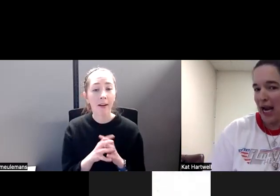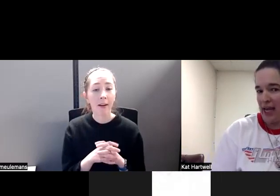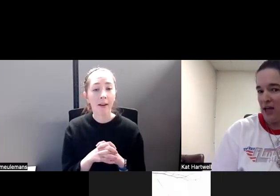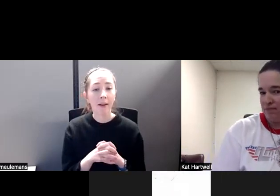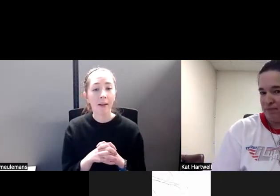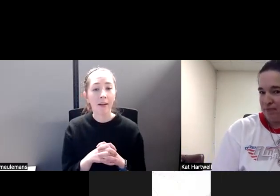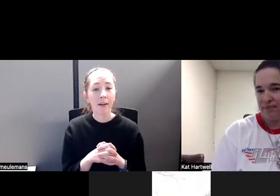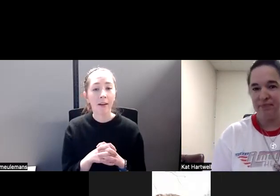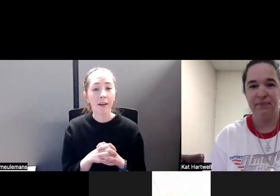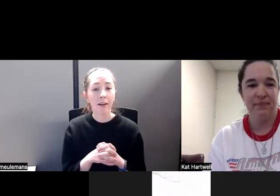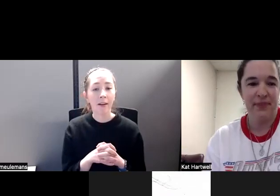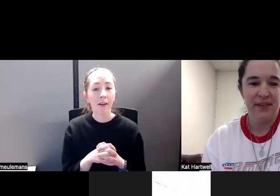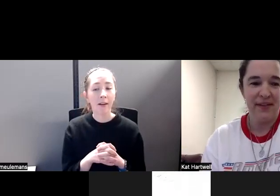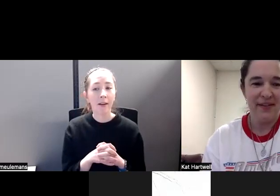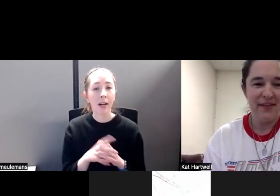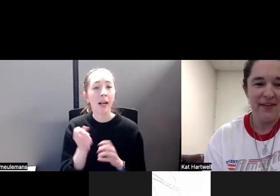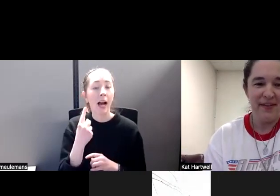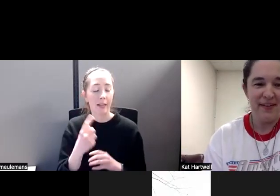start talking. Got